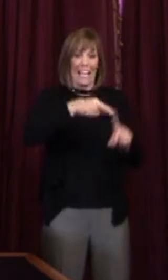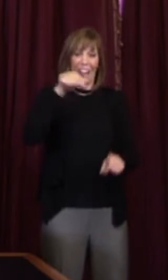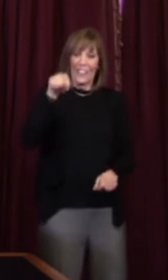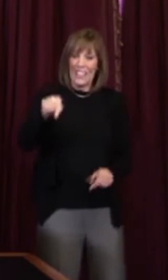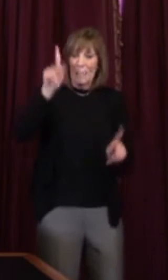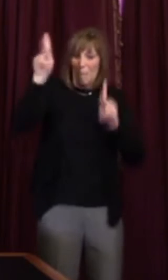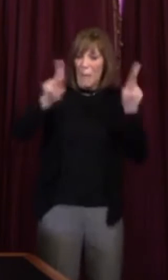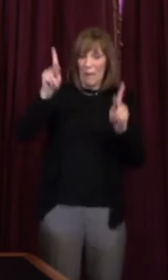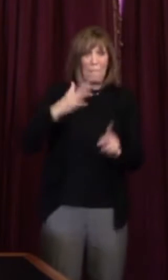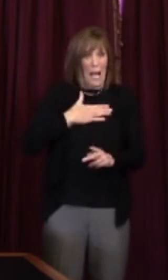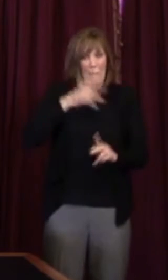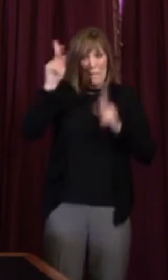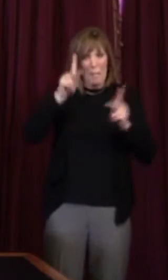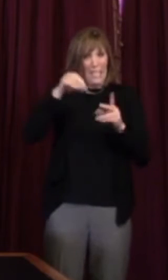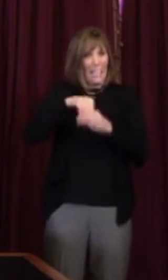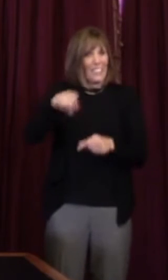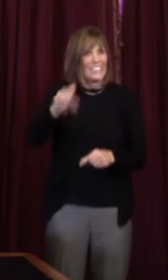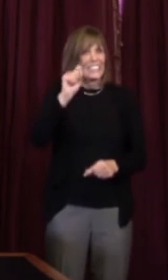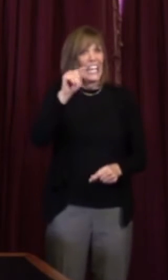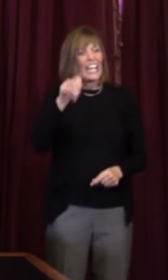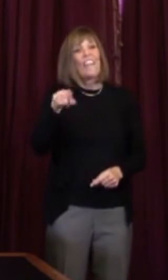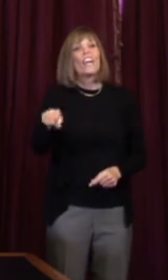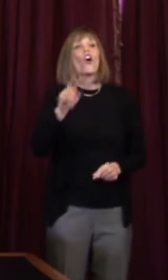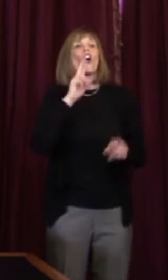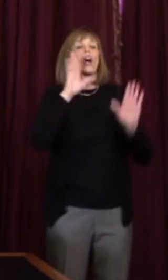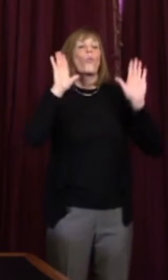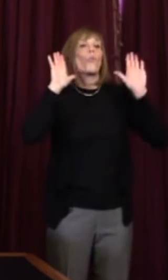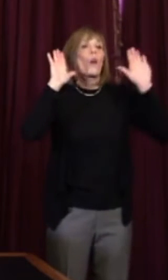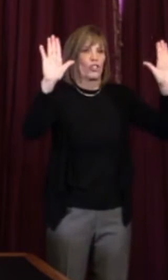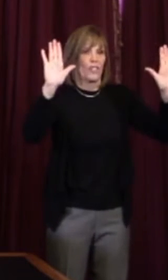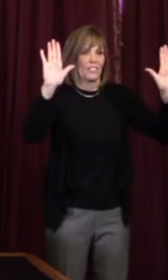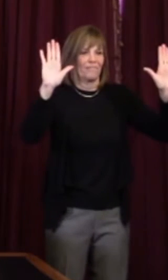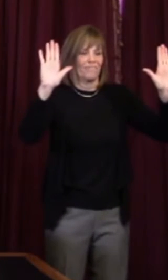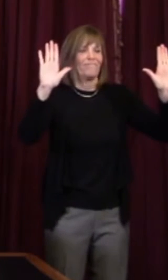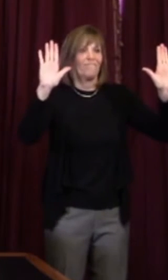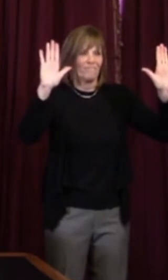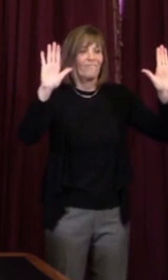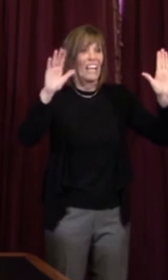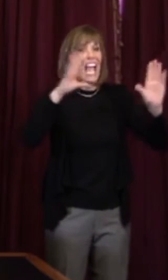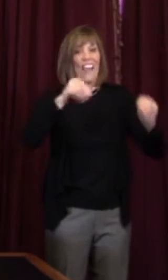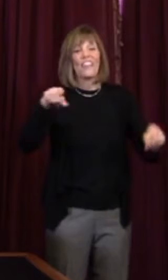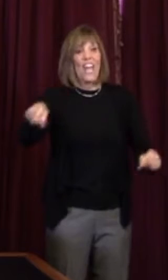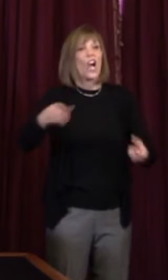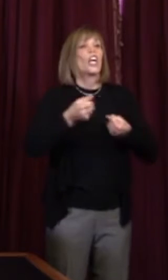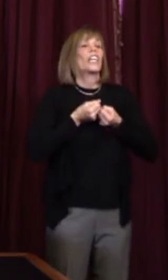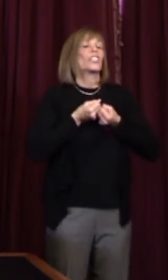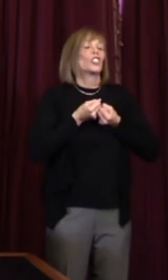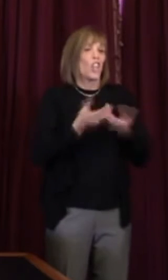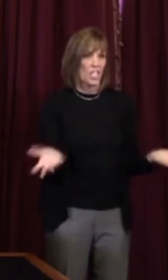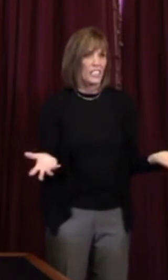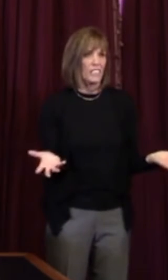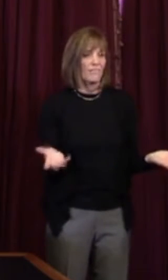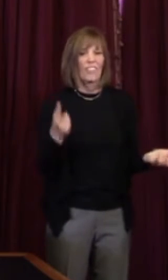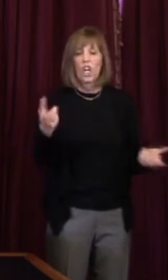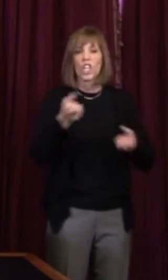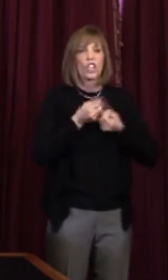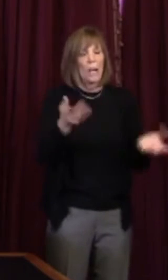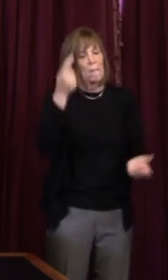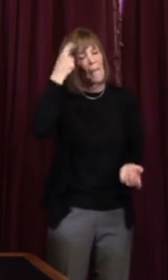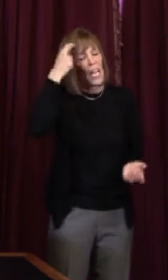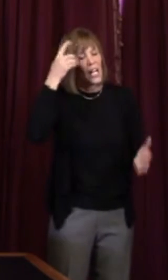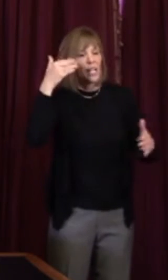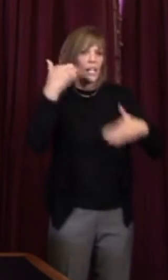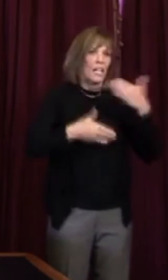healthcare workers throughout our state, they're exceptional. And at this point, they're exhausted. They're exhausted mentally.